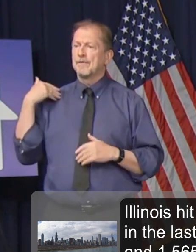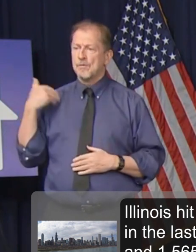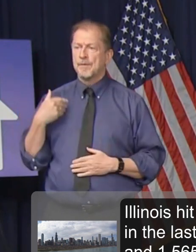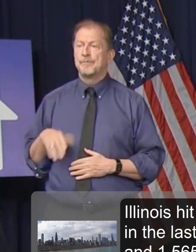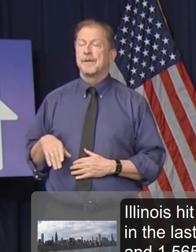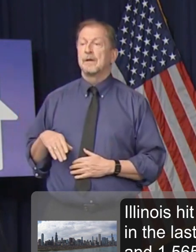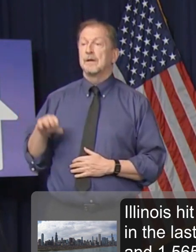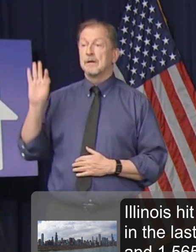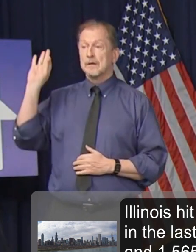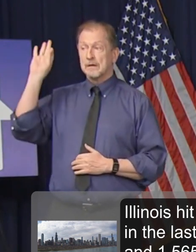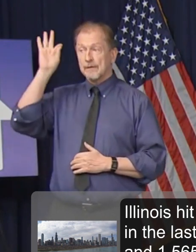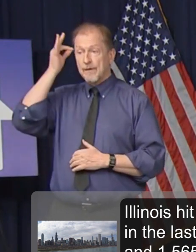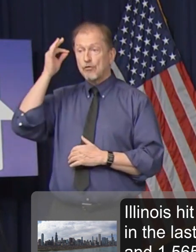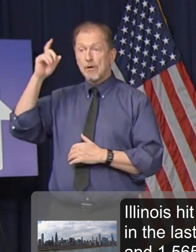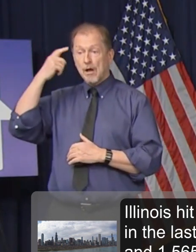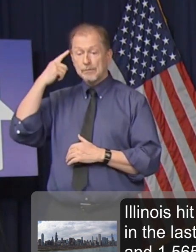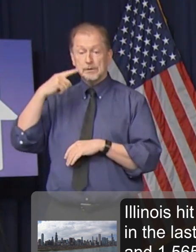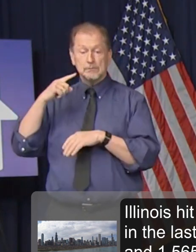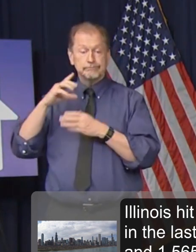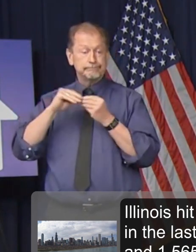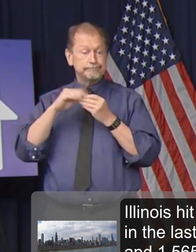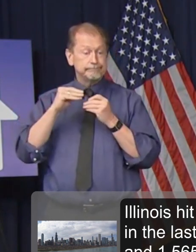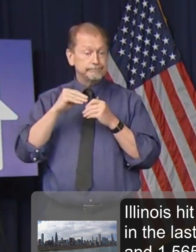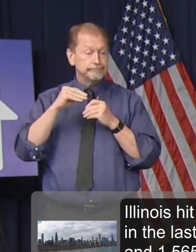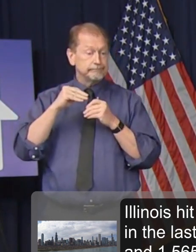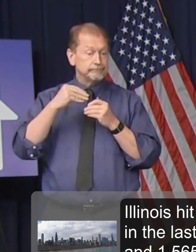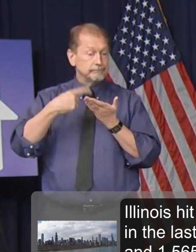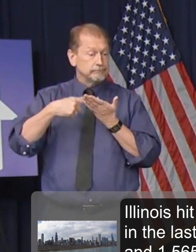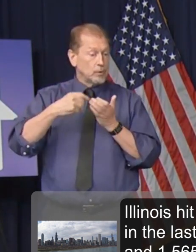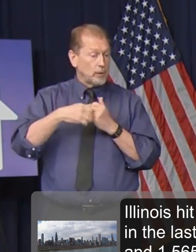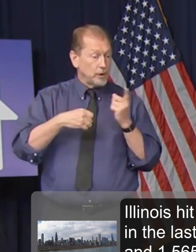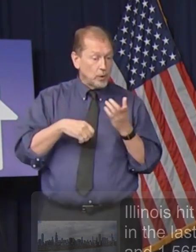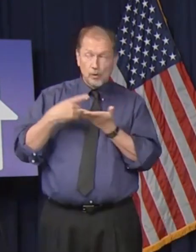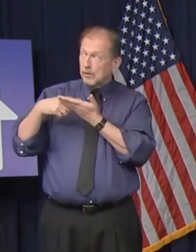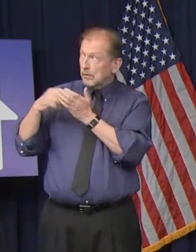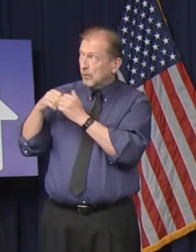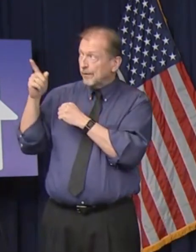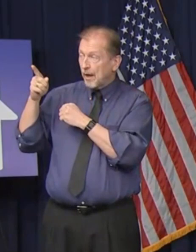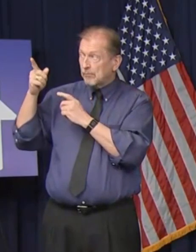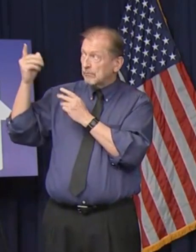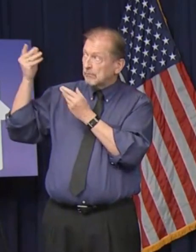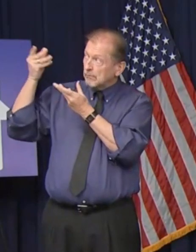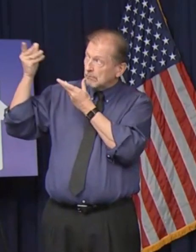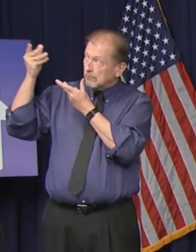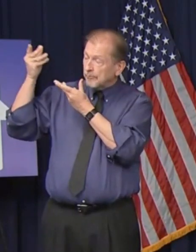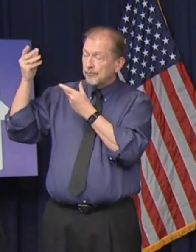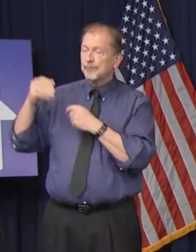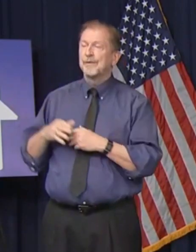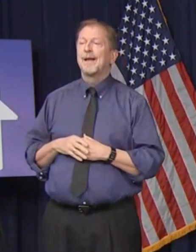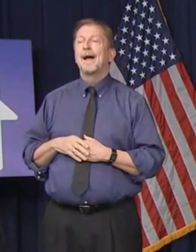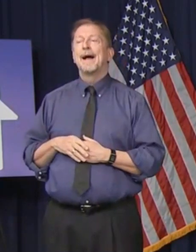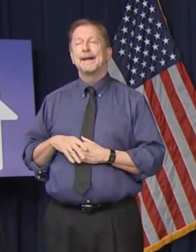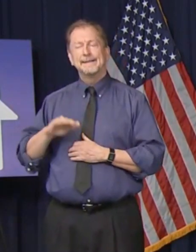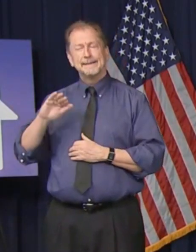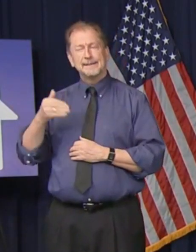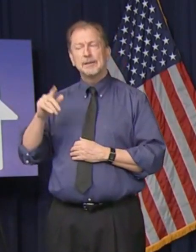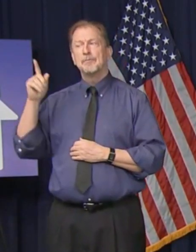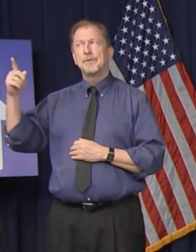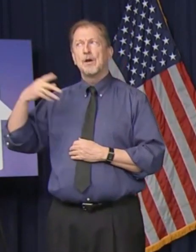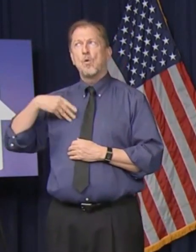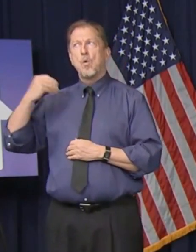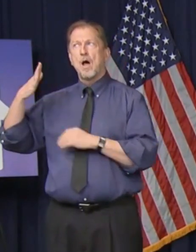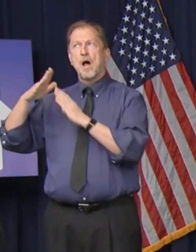federal government weighing in? Are you consulting with them on that? They are not using seemingly the data